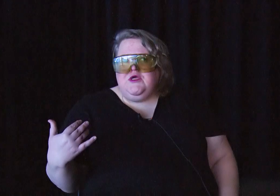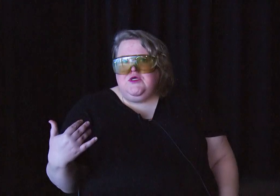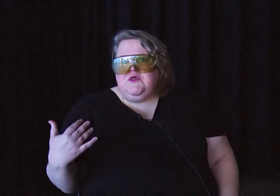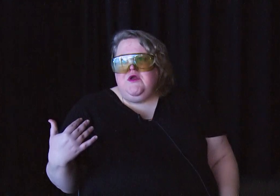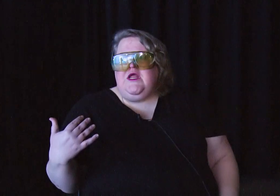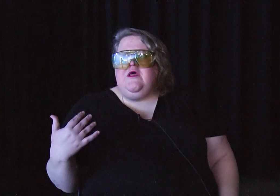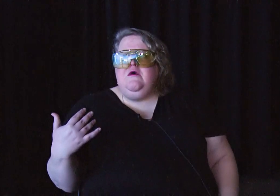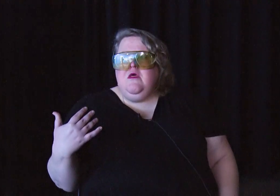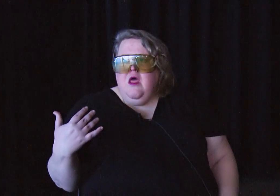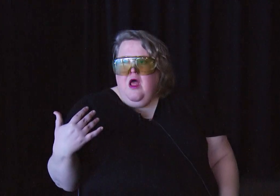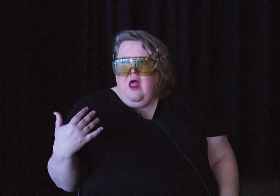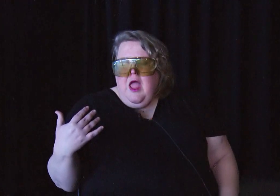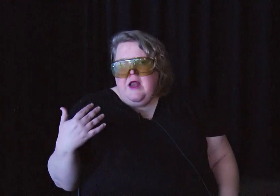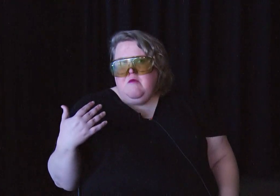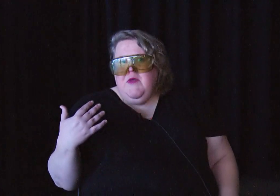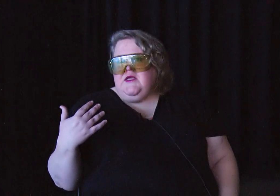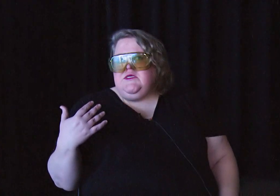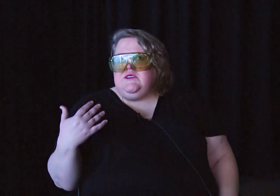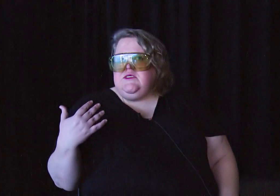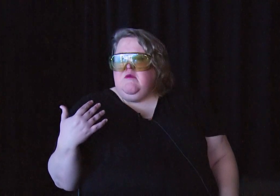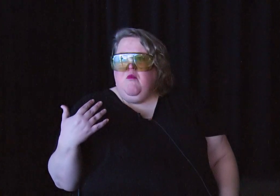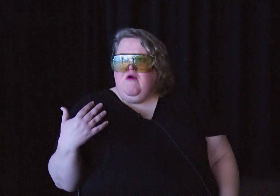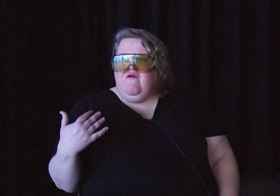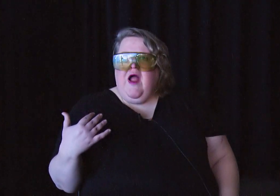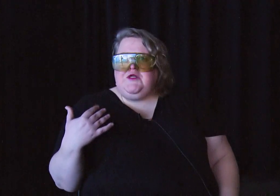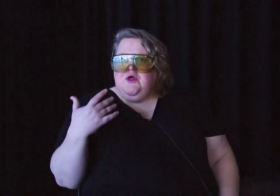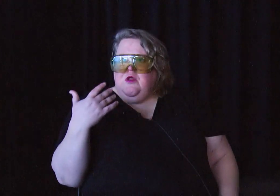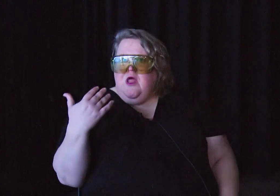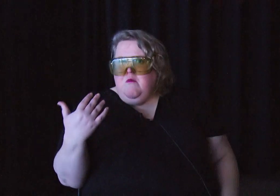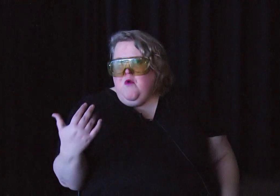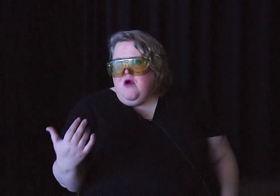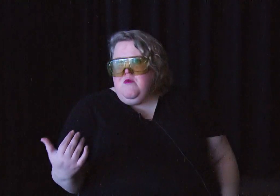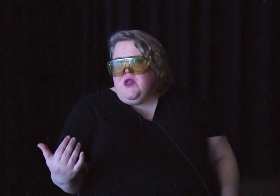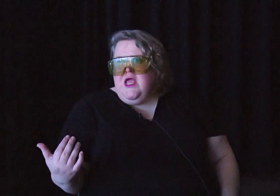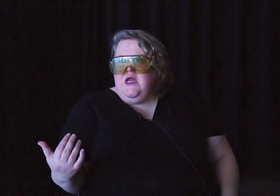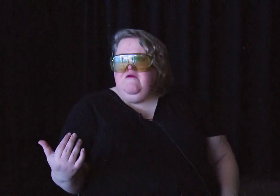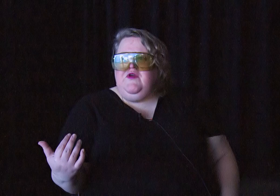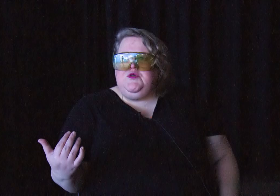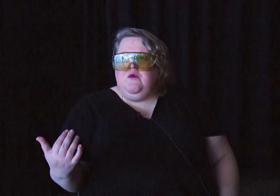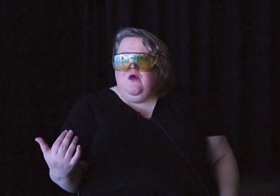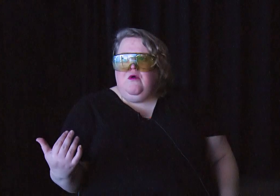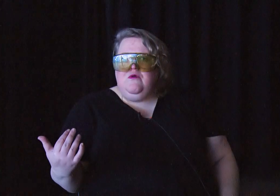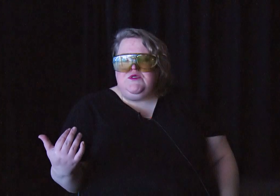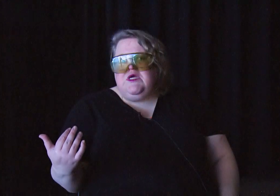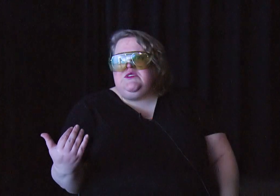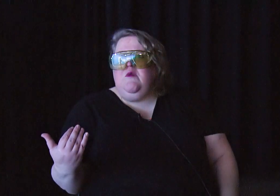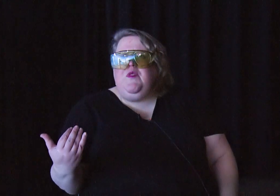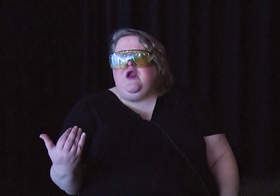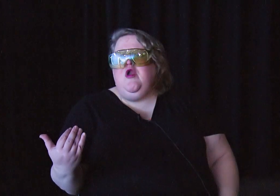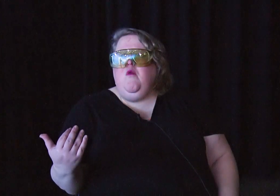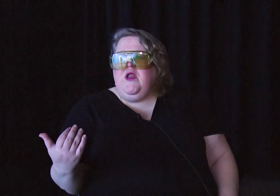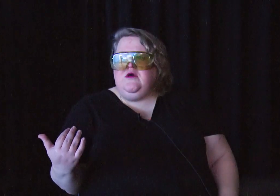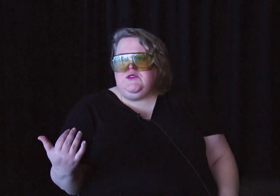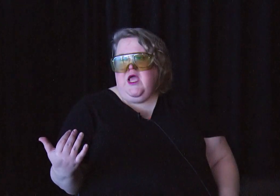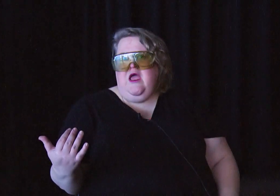are needed and it makes it seem more fragile and more of an individual who has done something no one else can